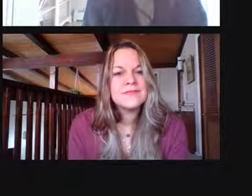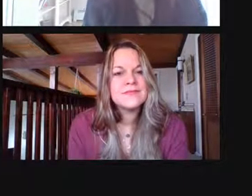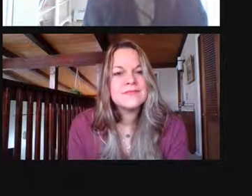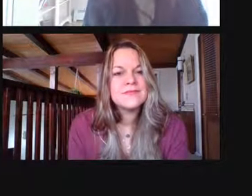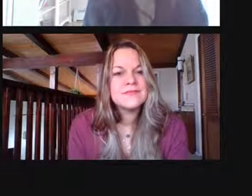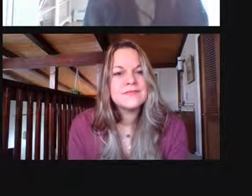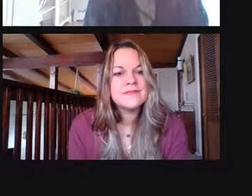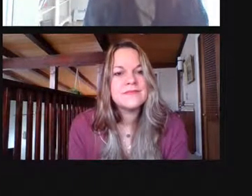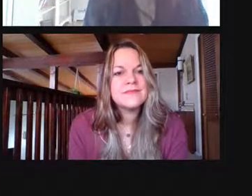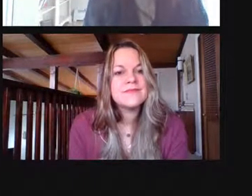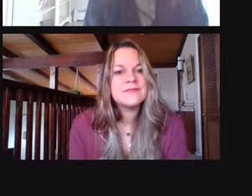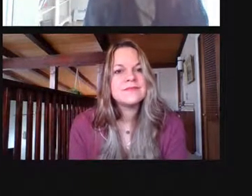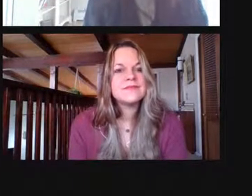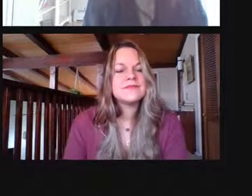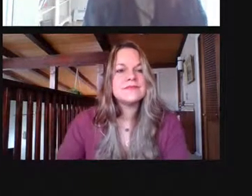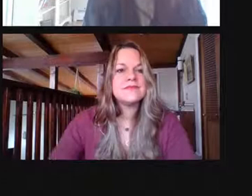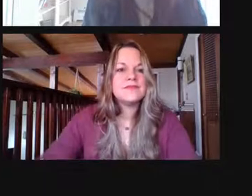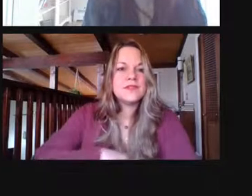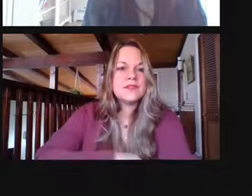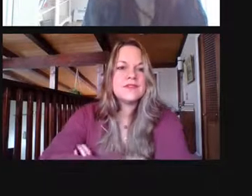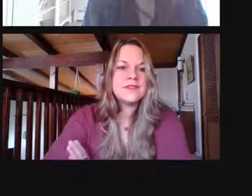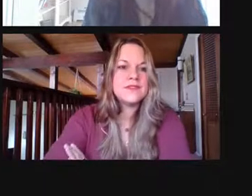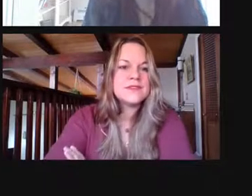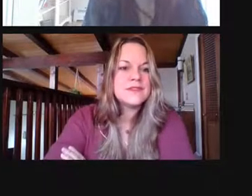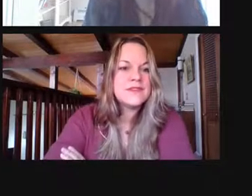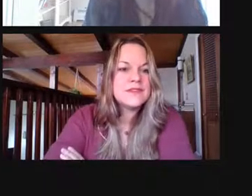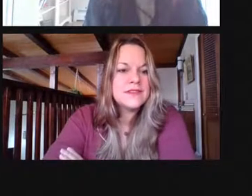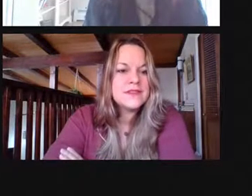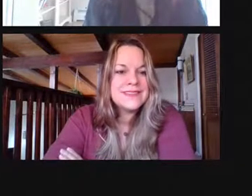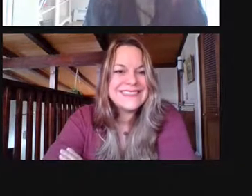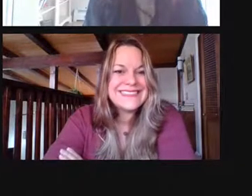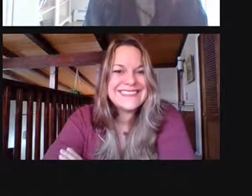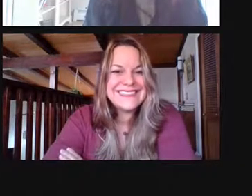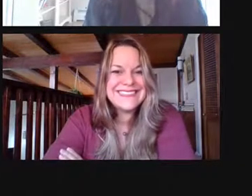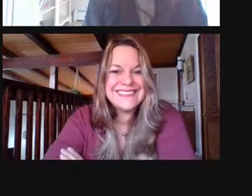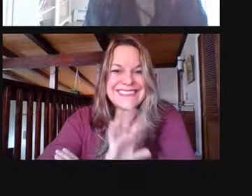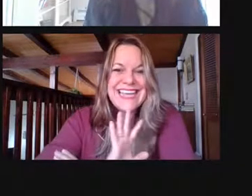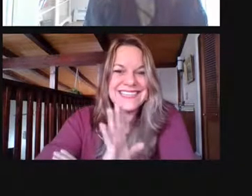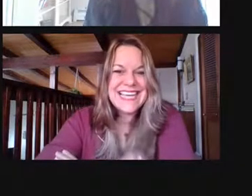past thoughts and feelings. Well, thank you. Thank you for asking that